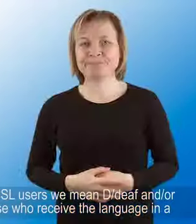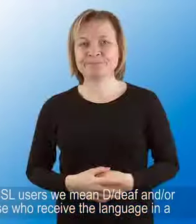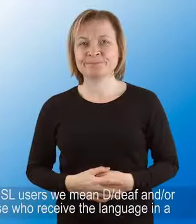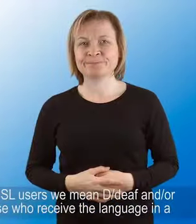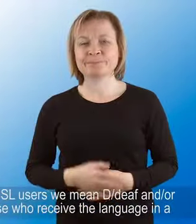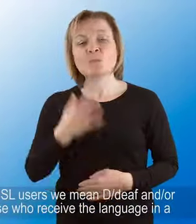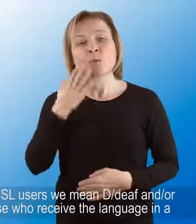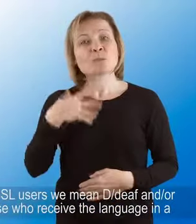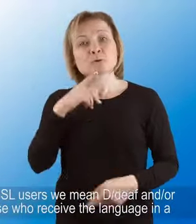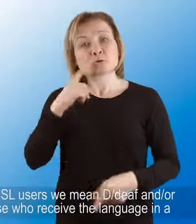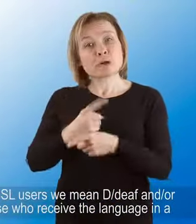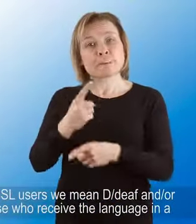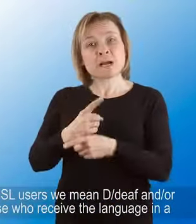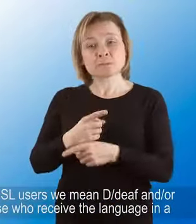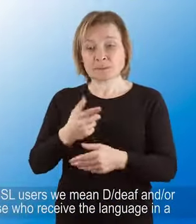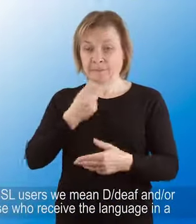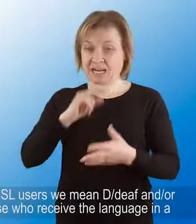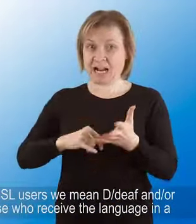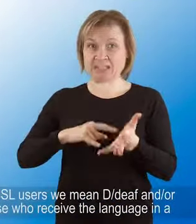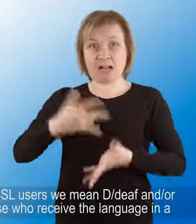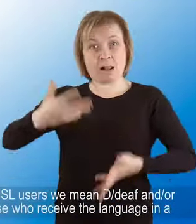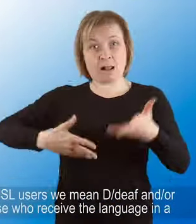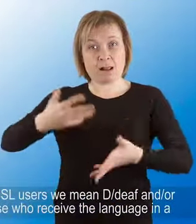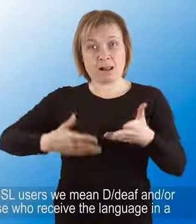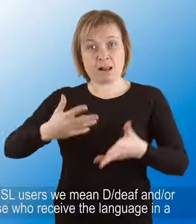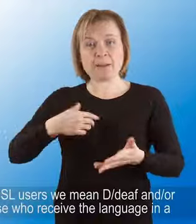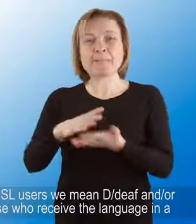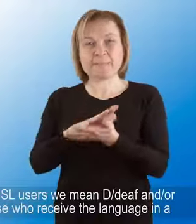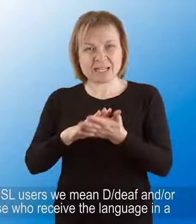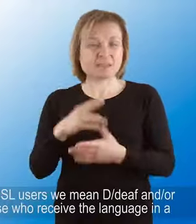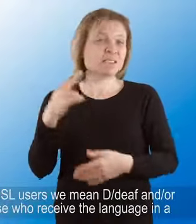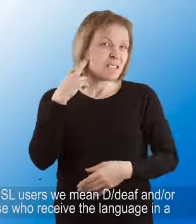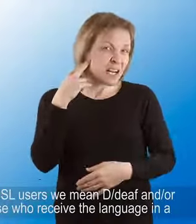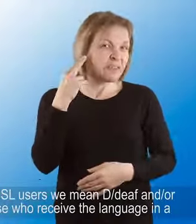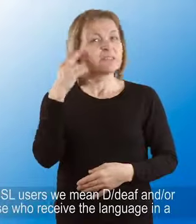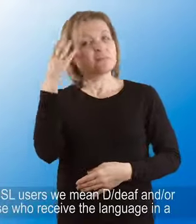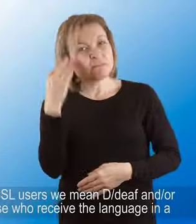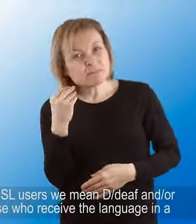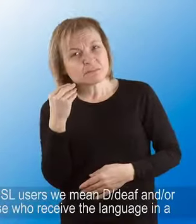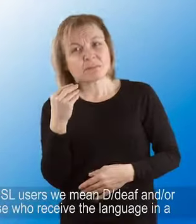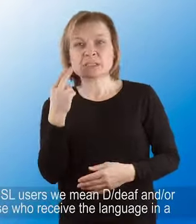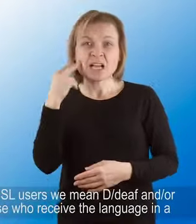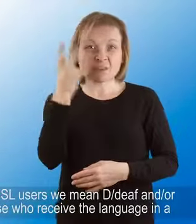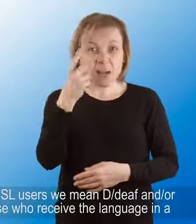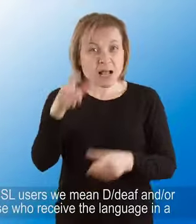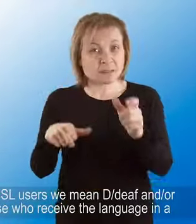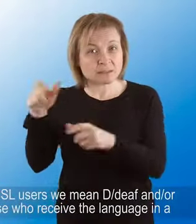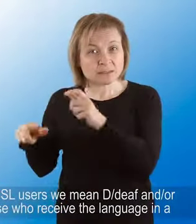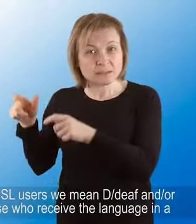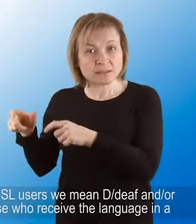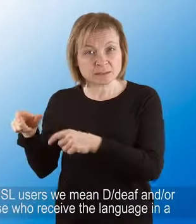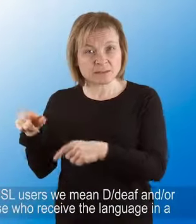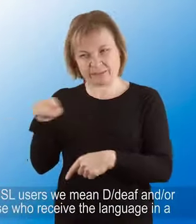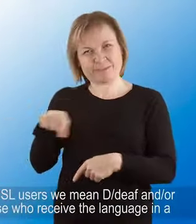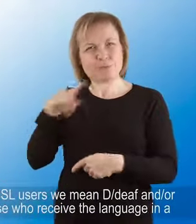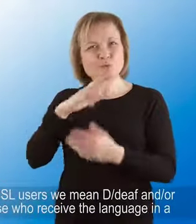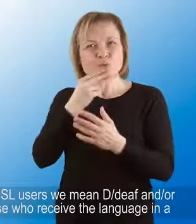Wherever we refer to BSL users, we mean deaf and/or deaf-blind people, those who receive the language in a